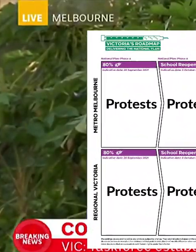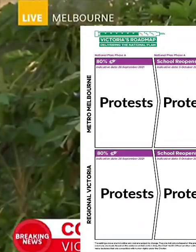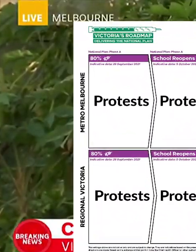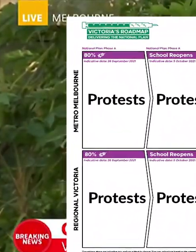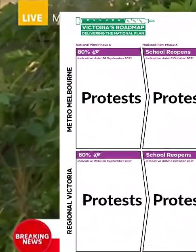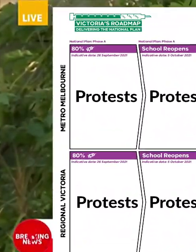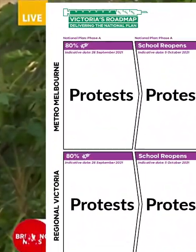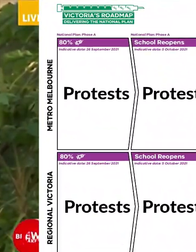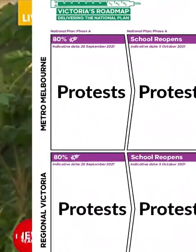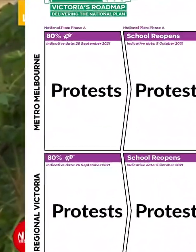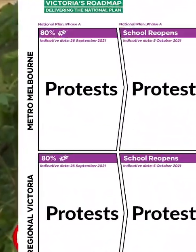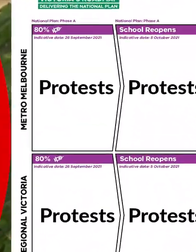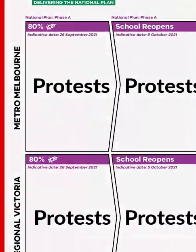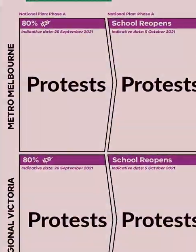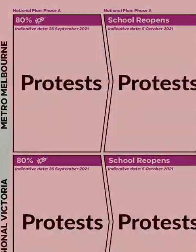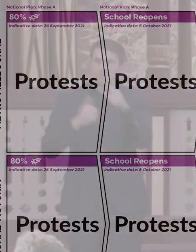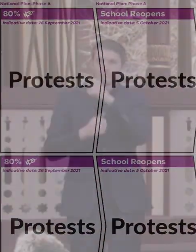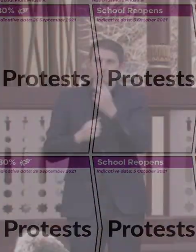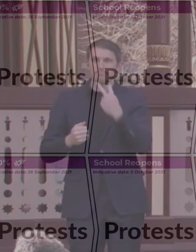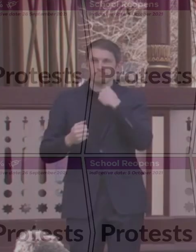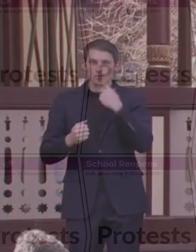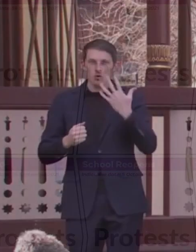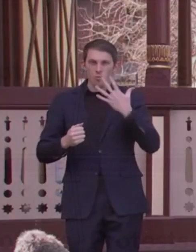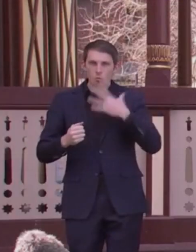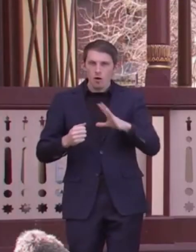important, and that's what must be done.